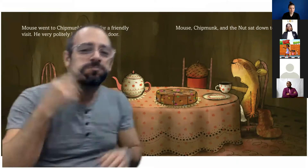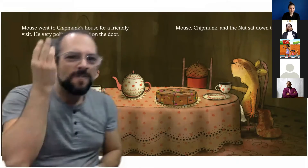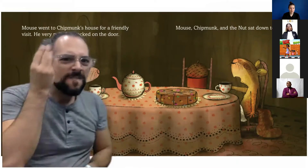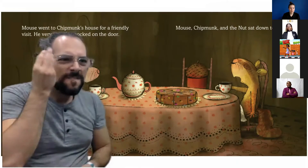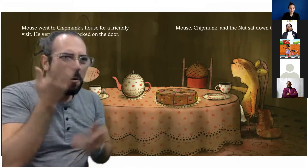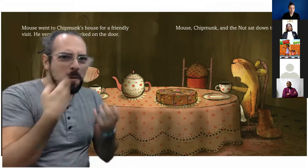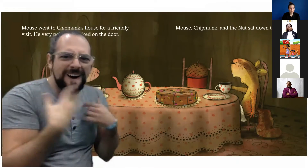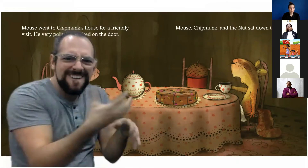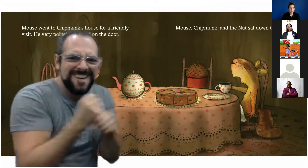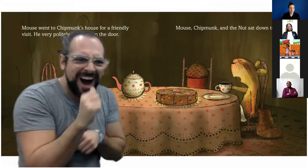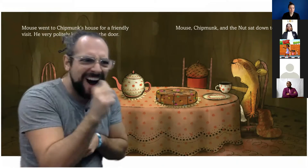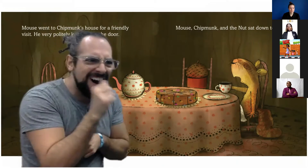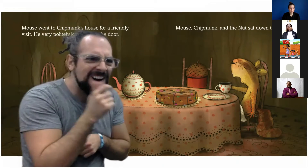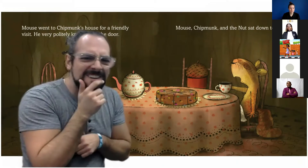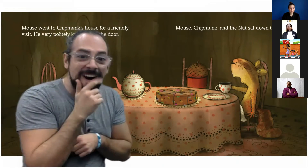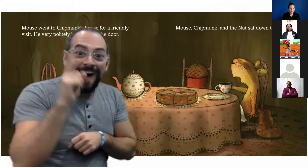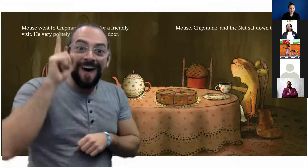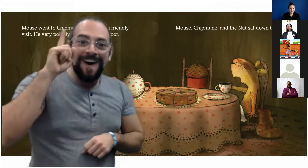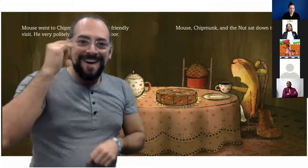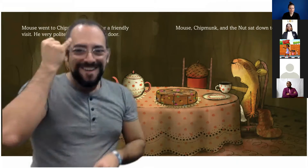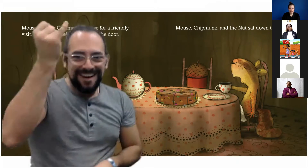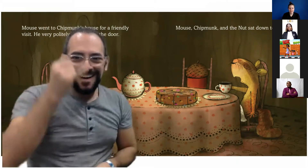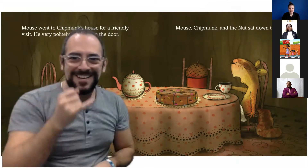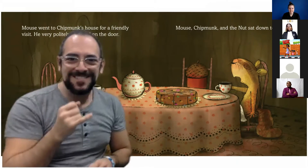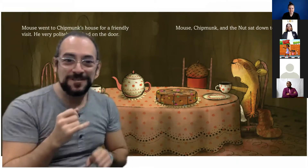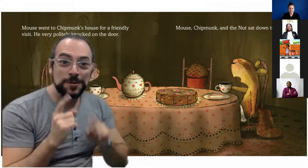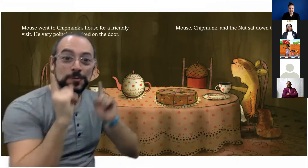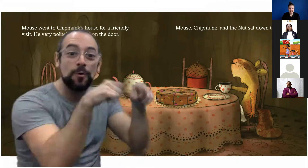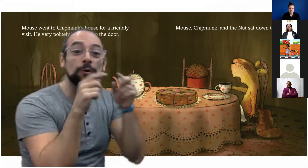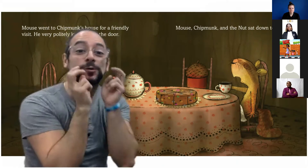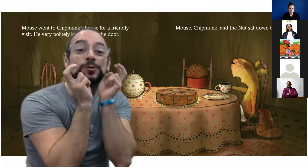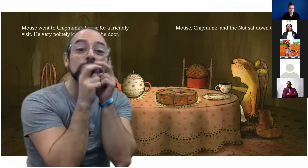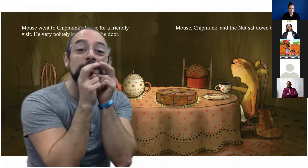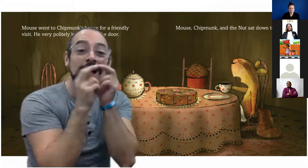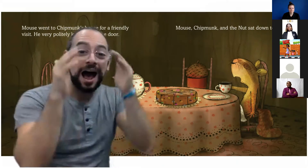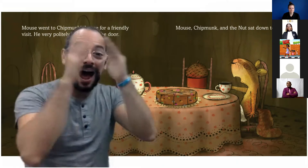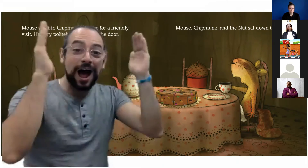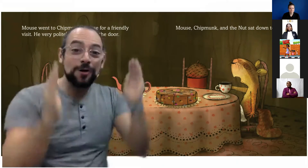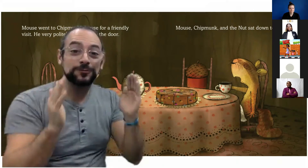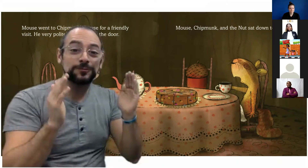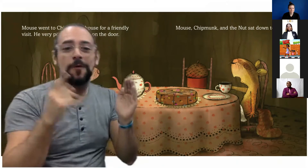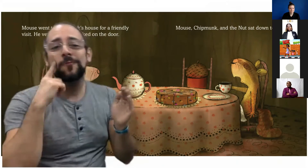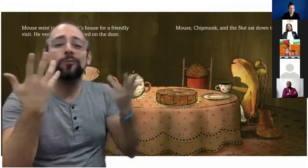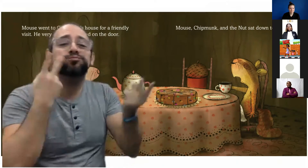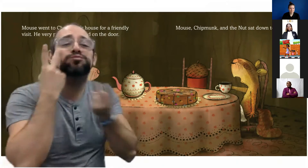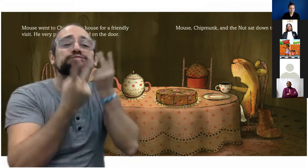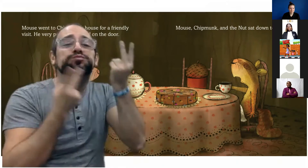Mouse went to Chipmunk's house, thinking, how do I get the nut?